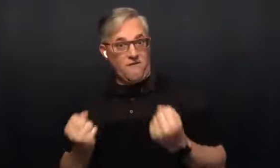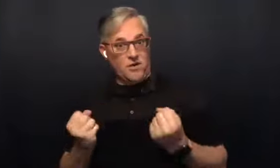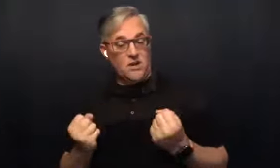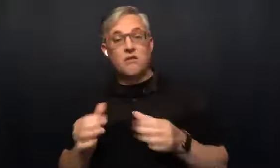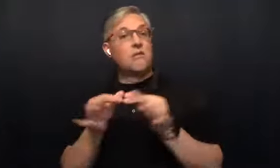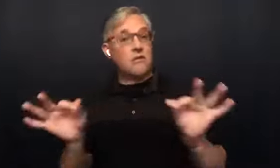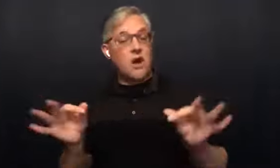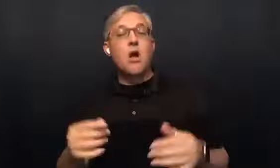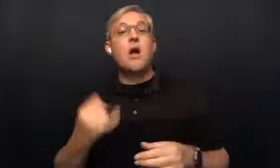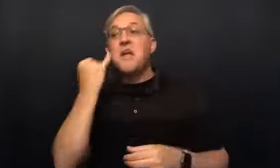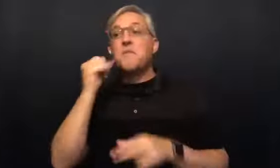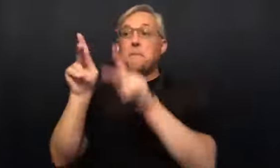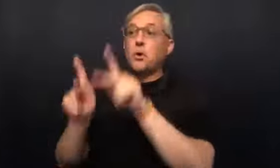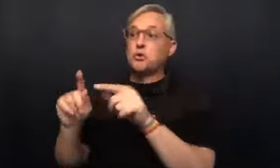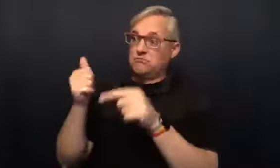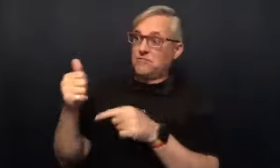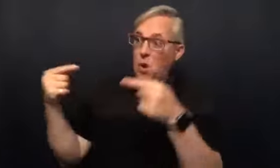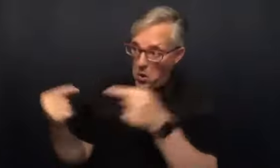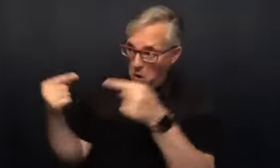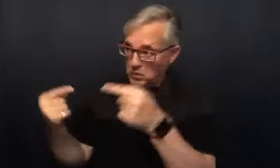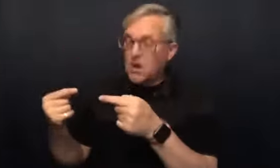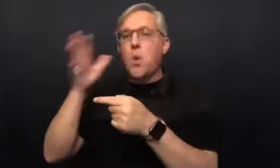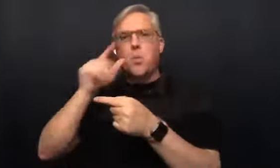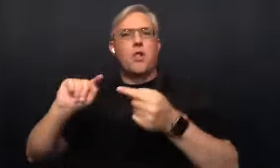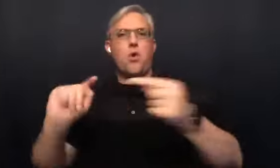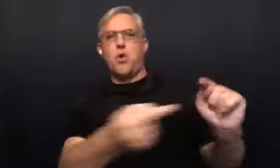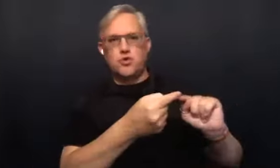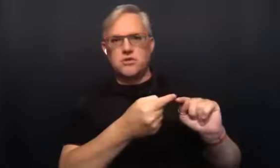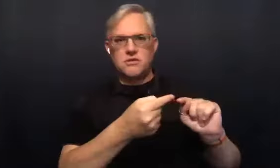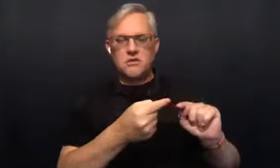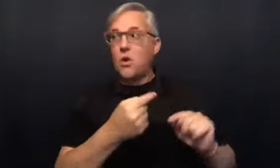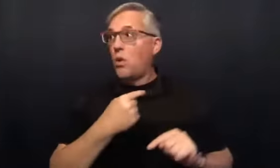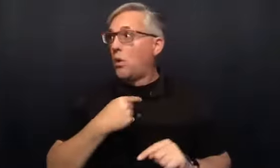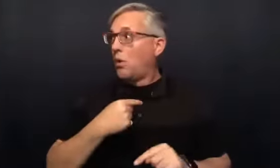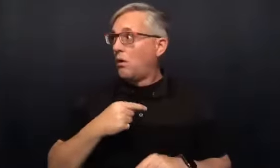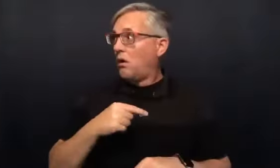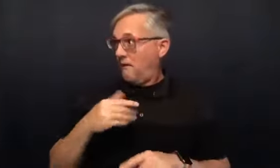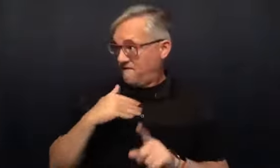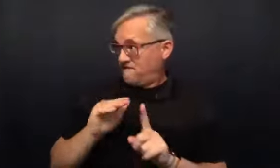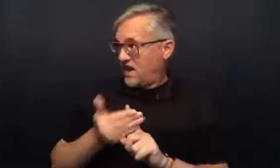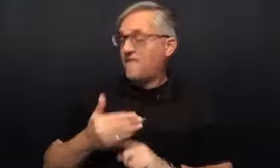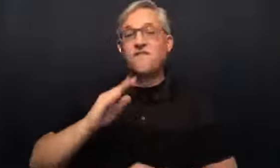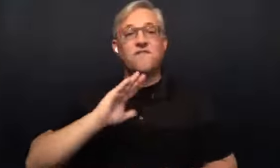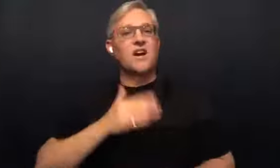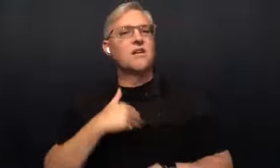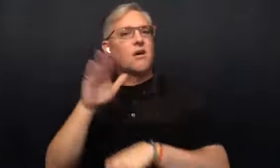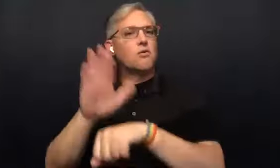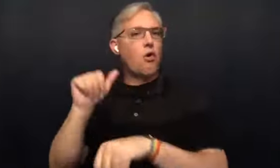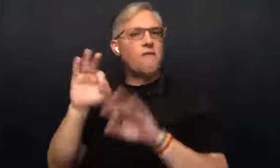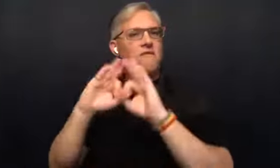out my mother was having an affair, I decided to call a family meeting and make it my business to report her behavior to my father. And what